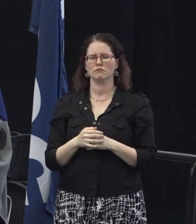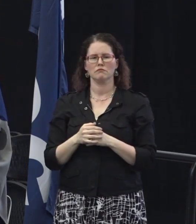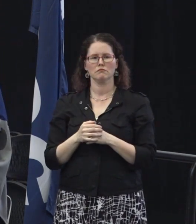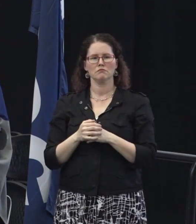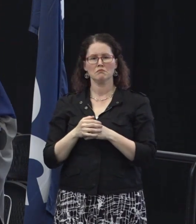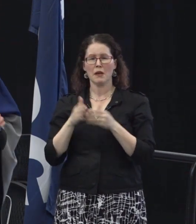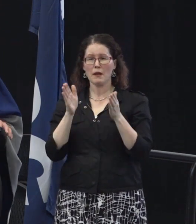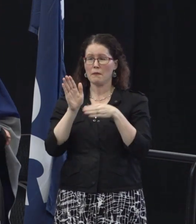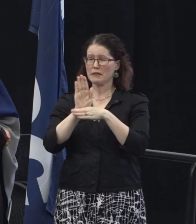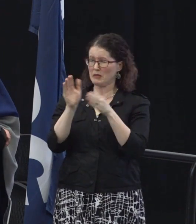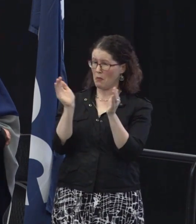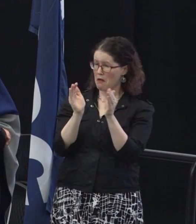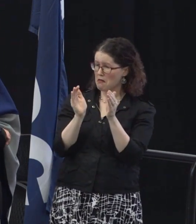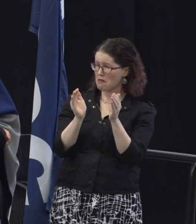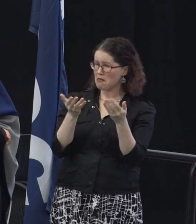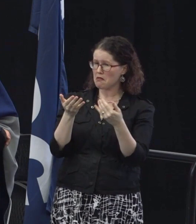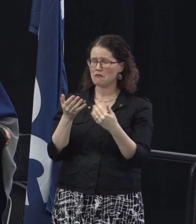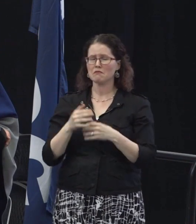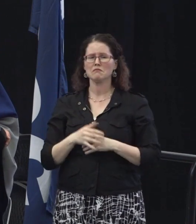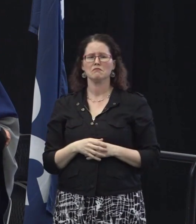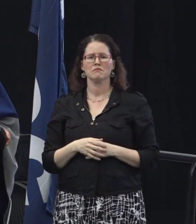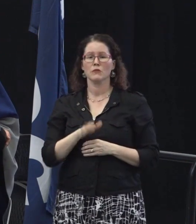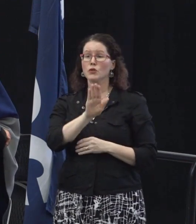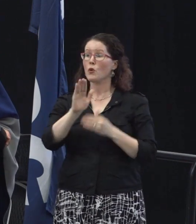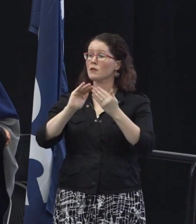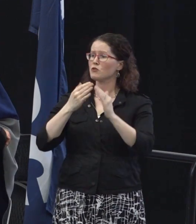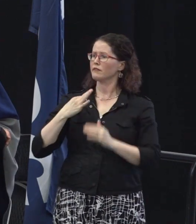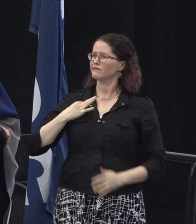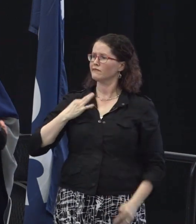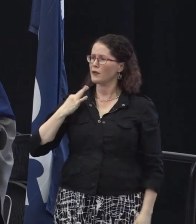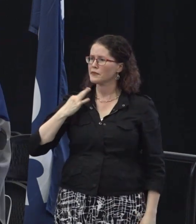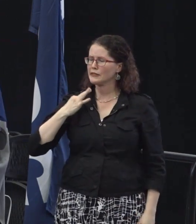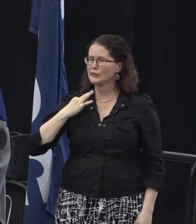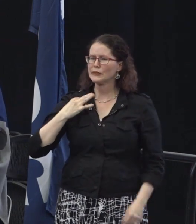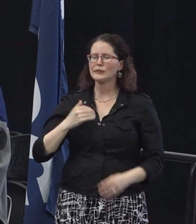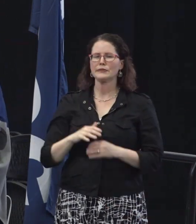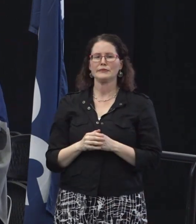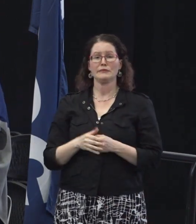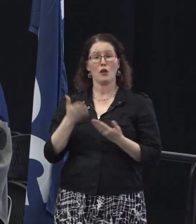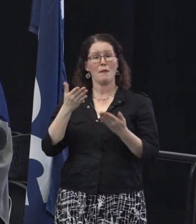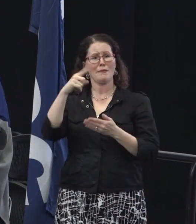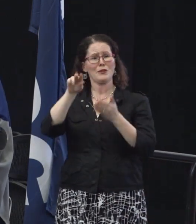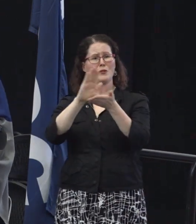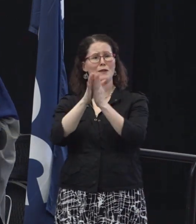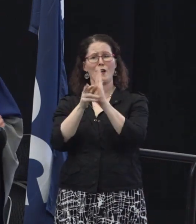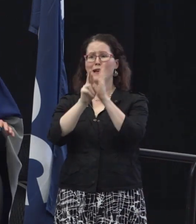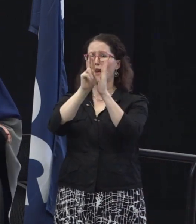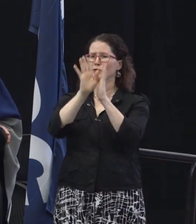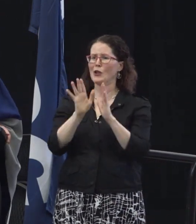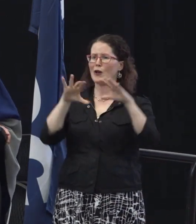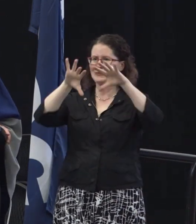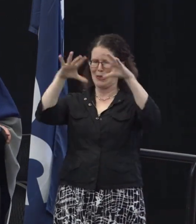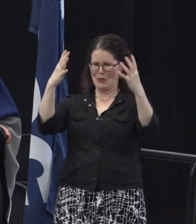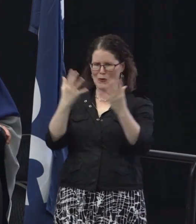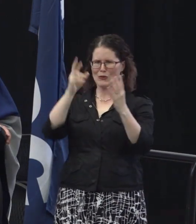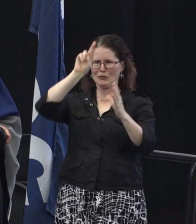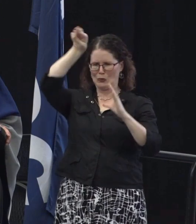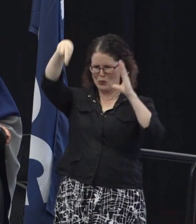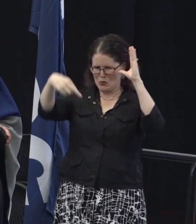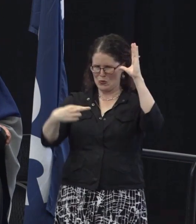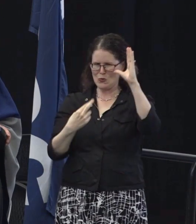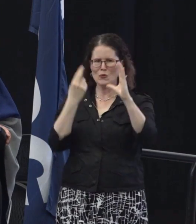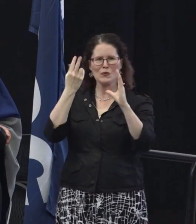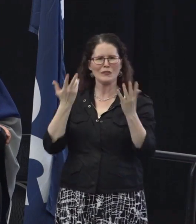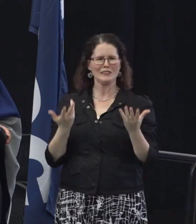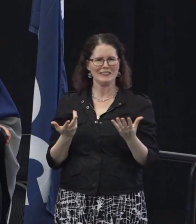enterprise, volunteering in your community, or circling the Earth as an astronaut, the rapid pace of change faced